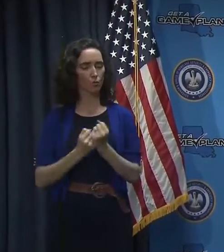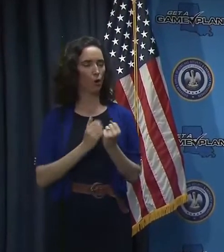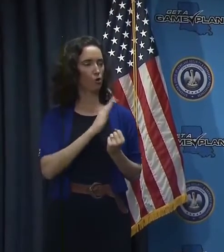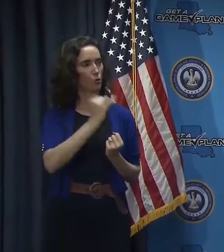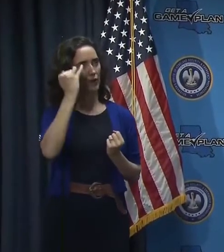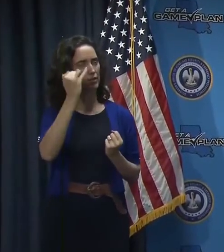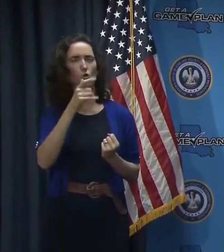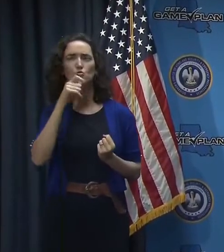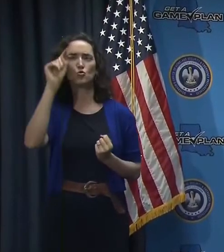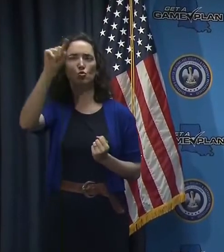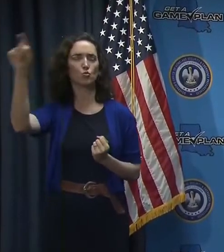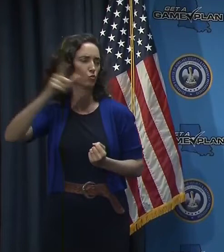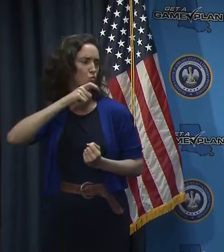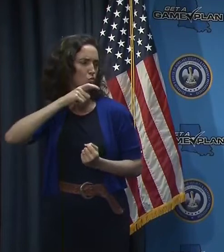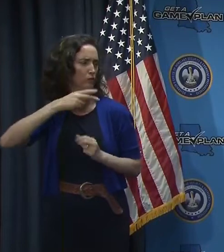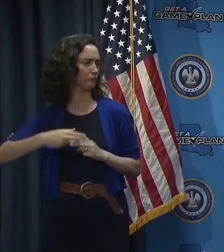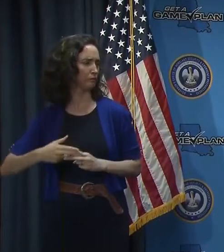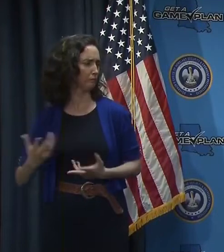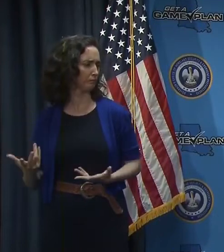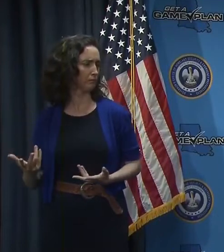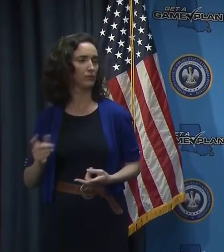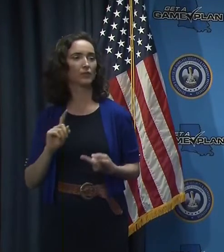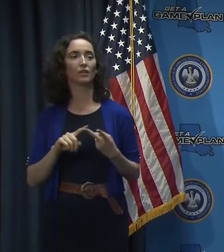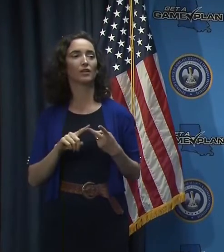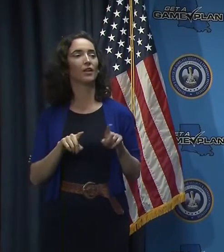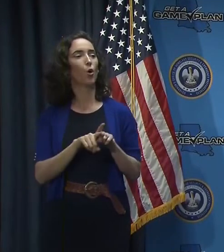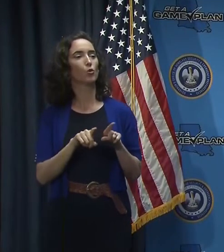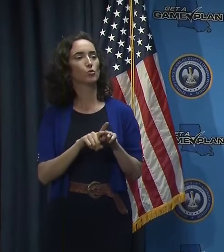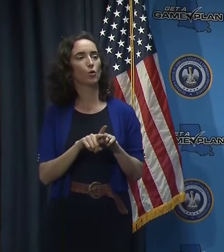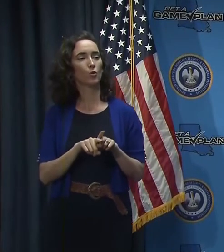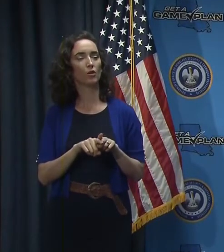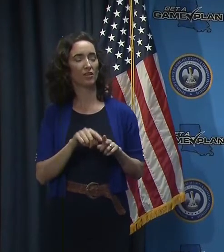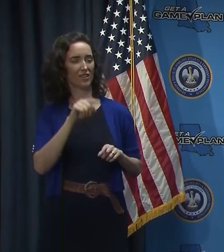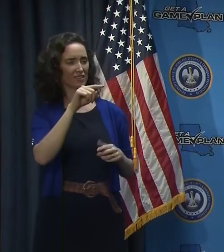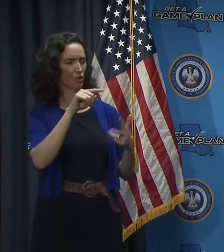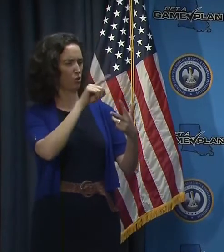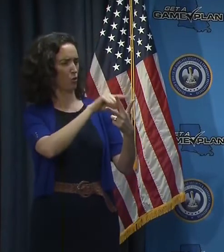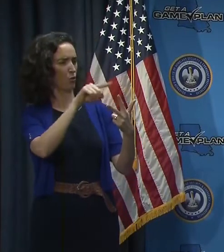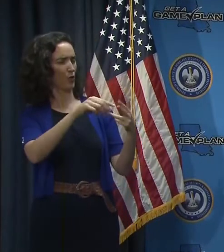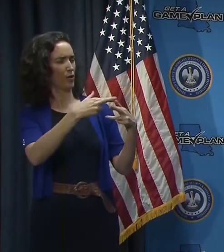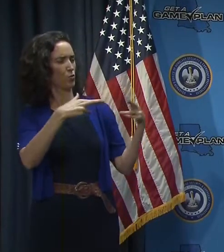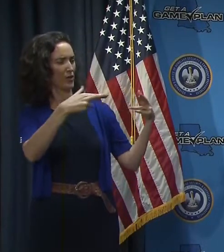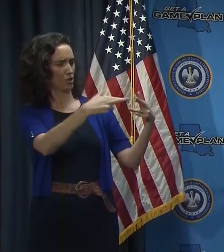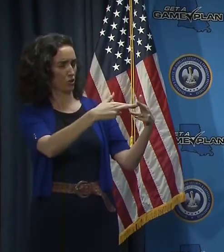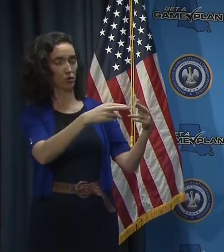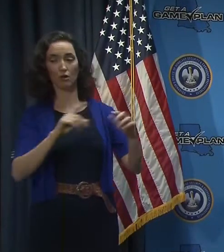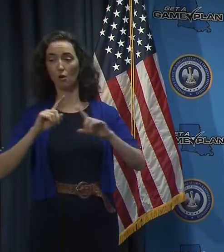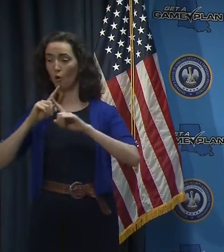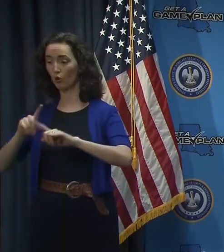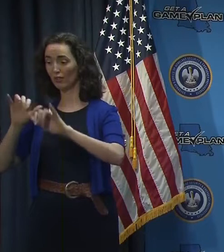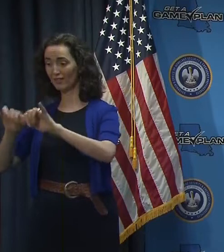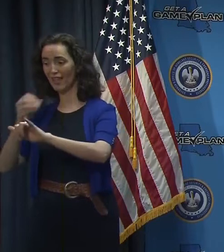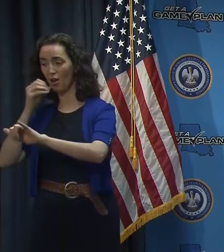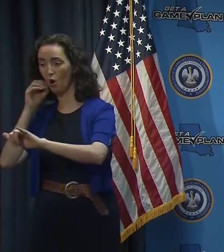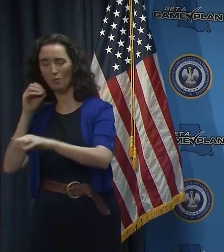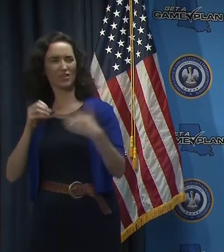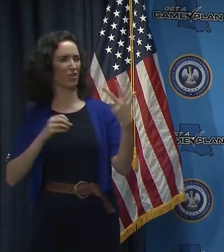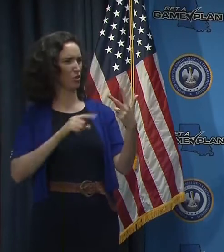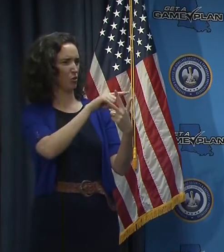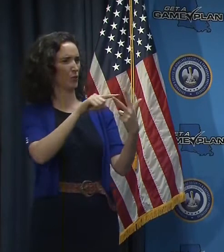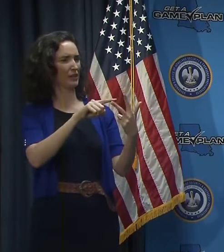And also, can you talk more about why those specific areas, even though we're under a stay-at-home order, are experiencing